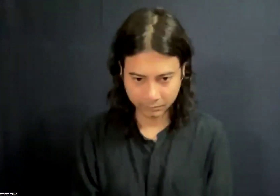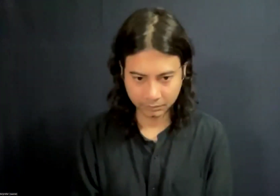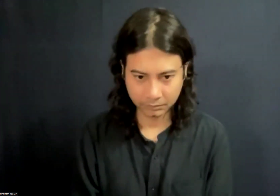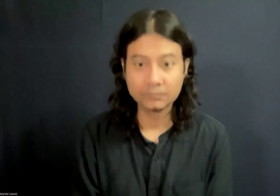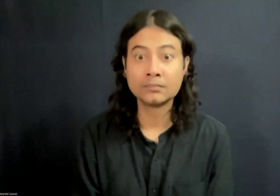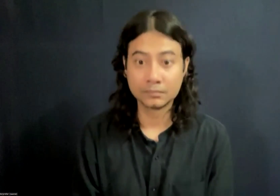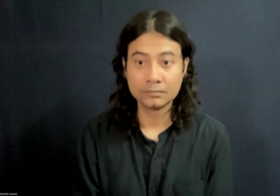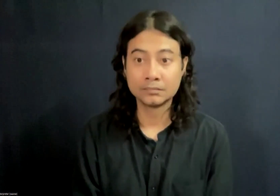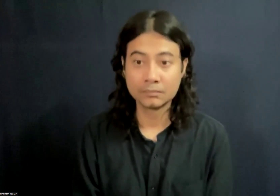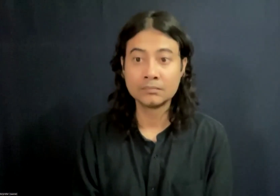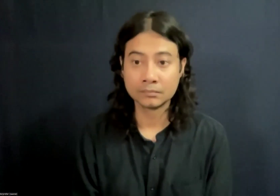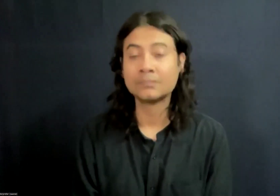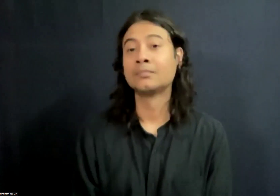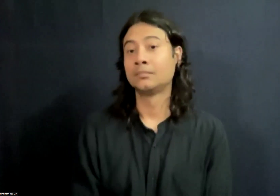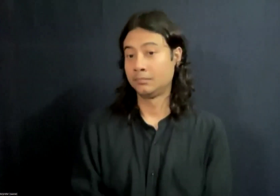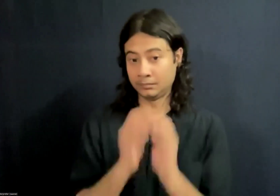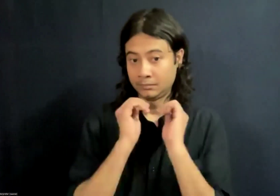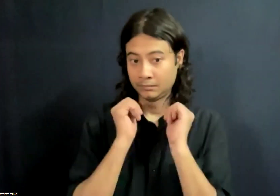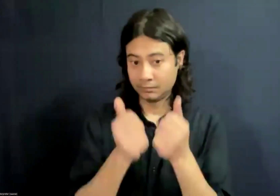So we see in the third category that